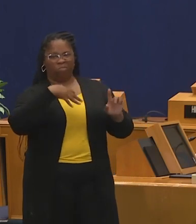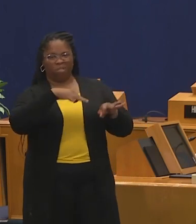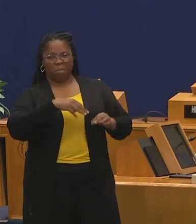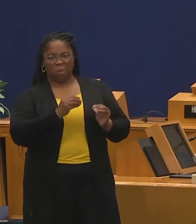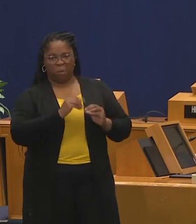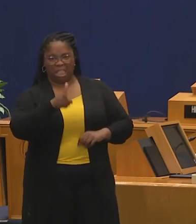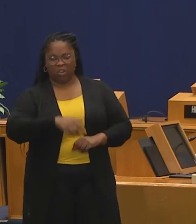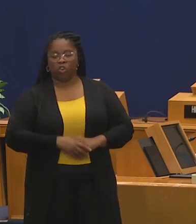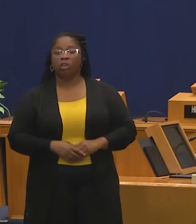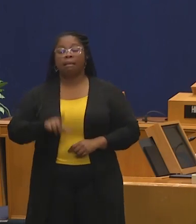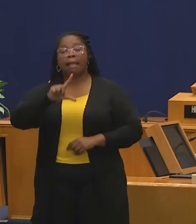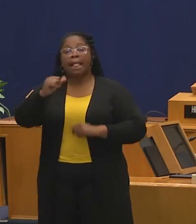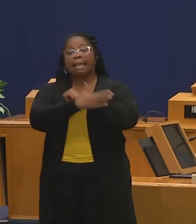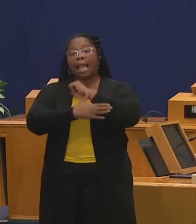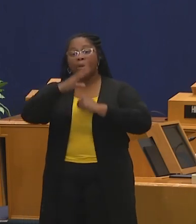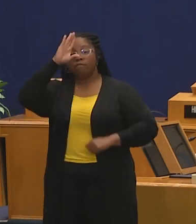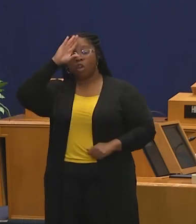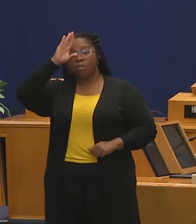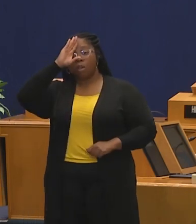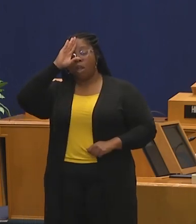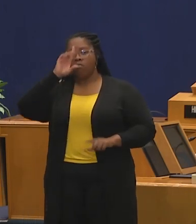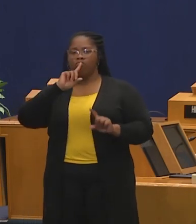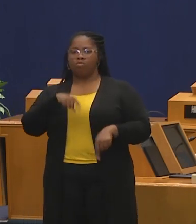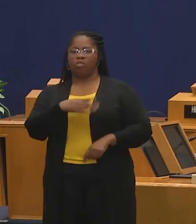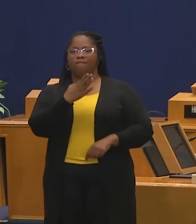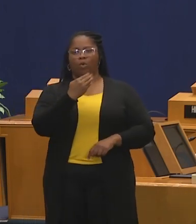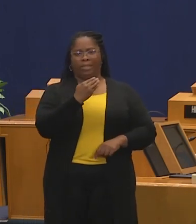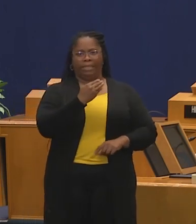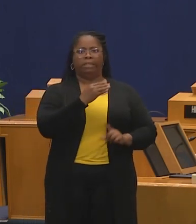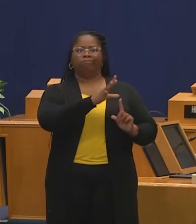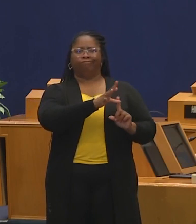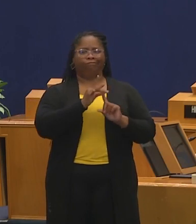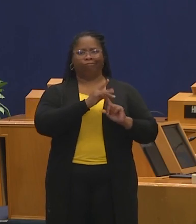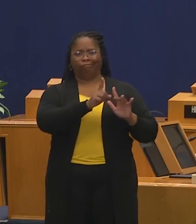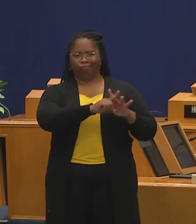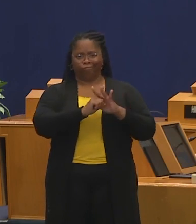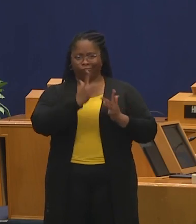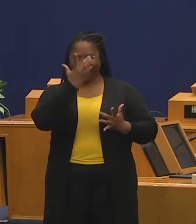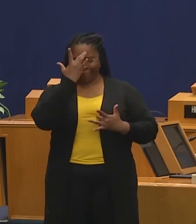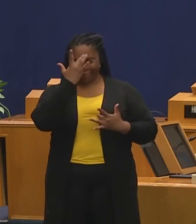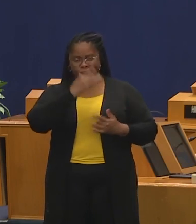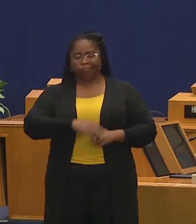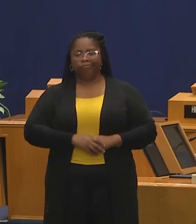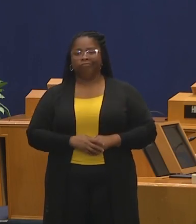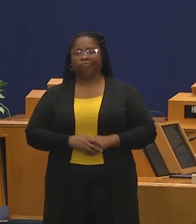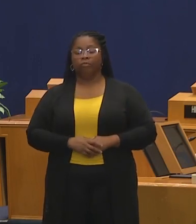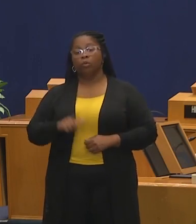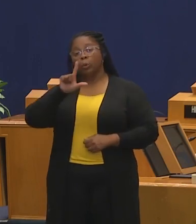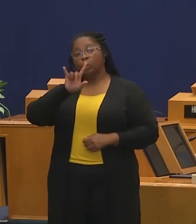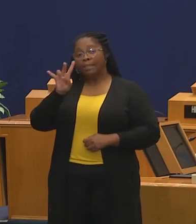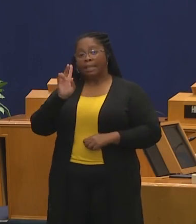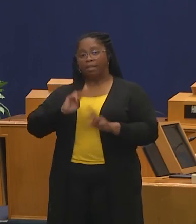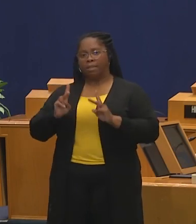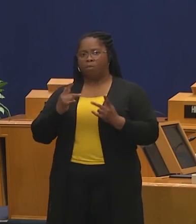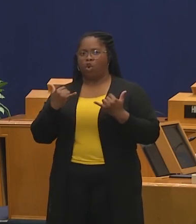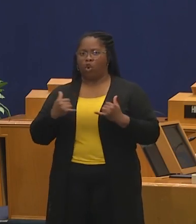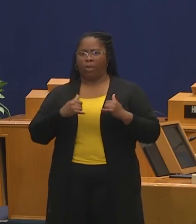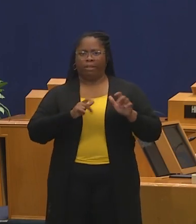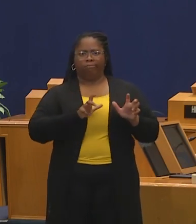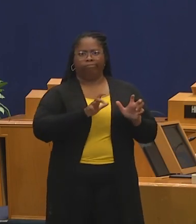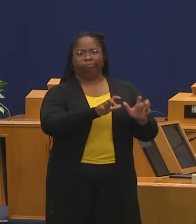County Fire Department is reporting 14 positive cases among their staff. They have 27 folks who are quarantined at